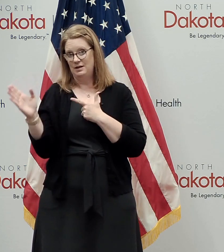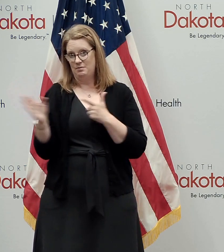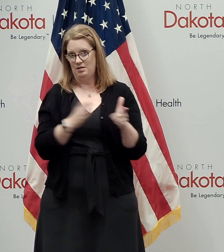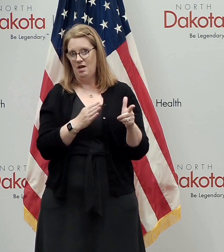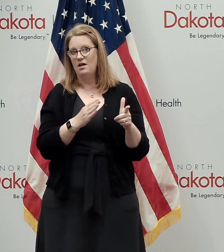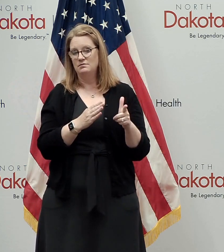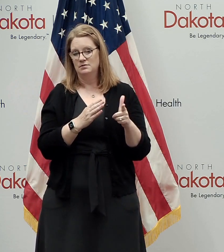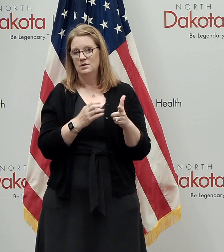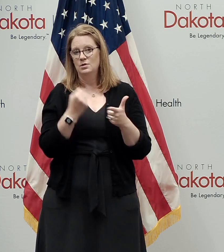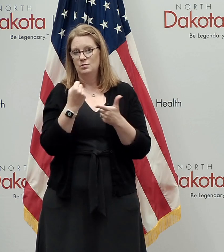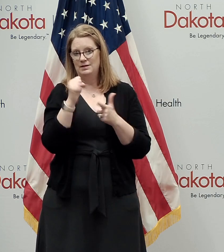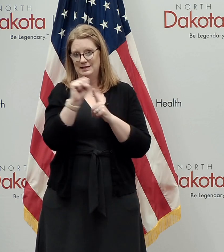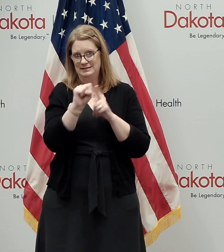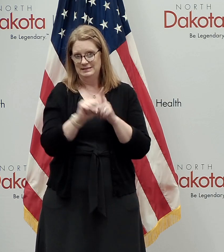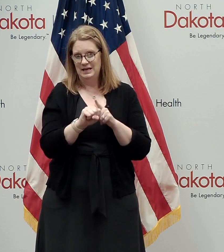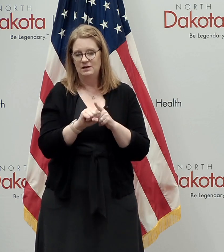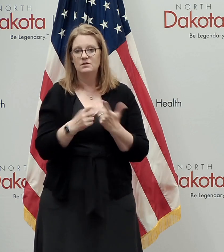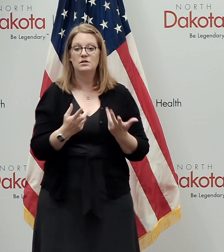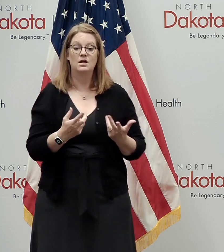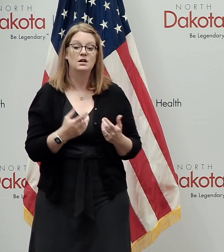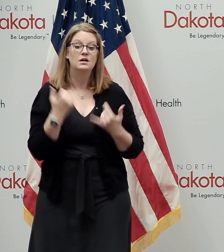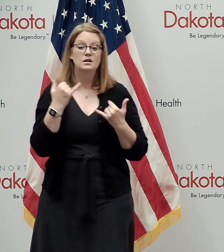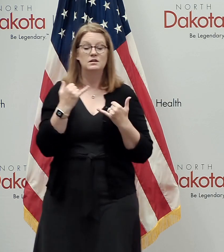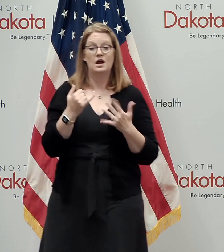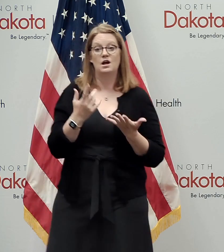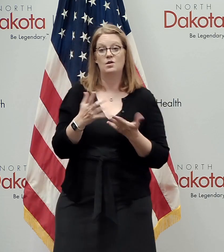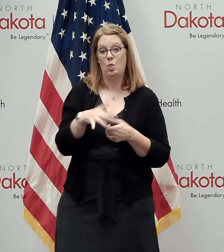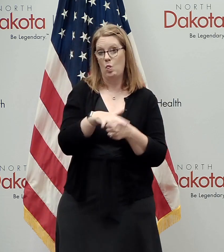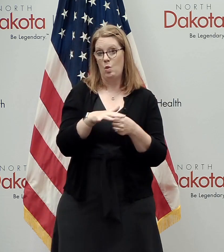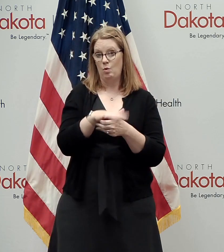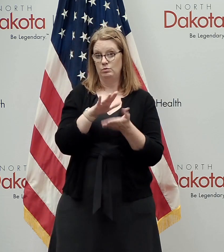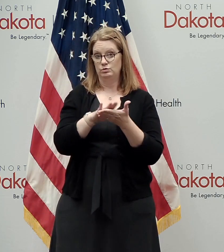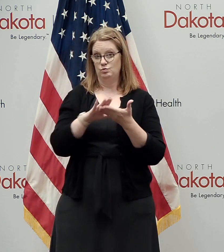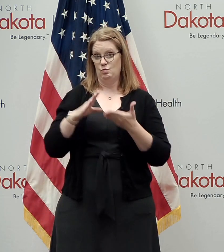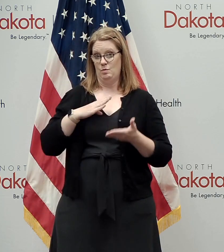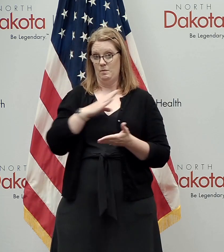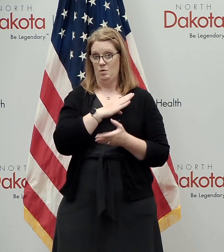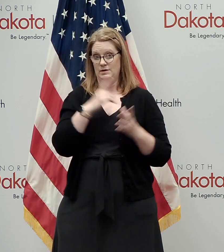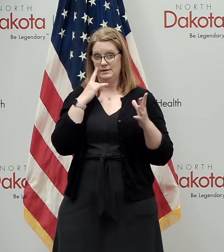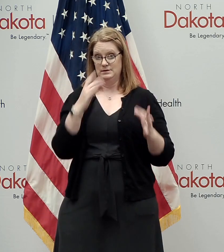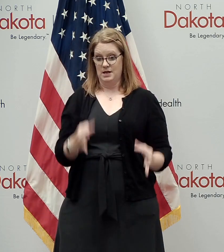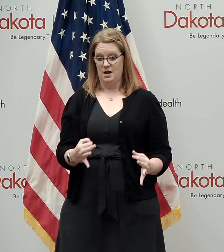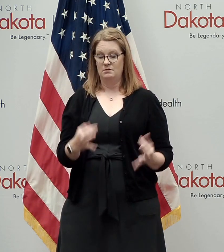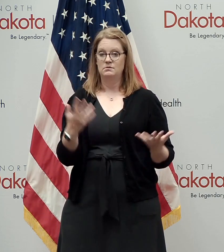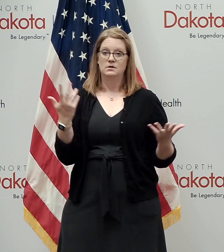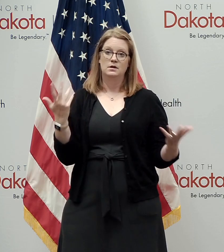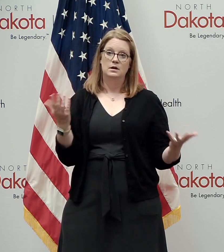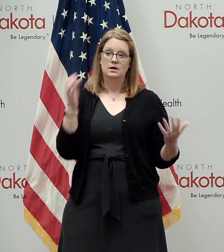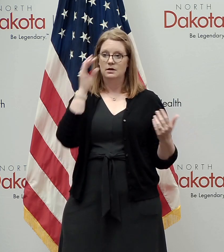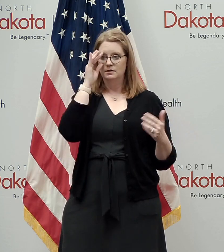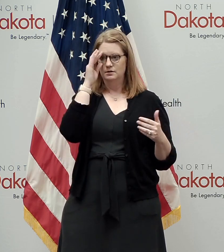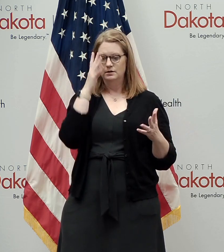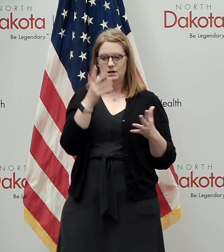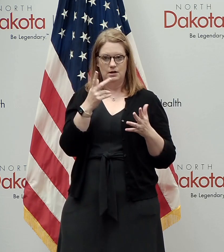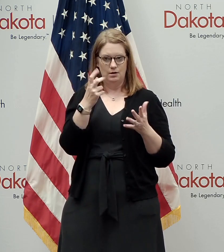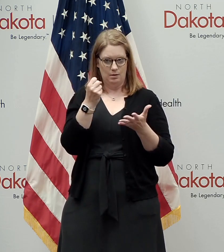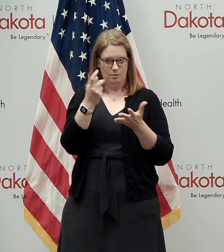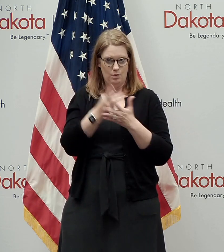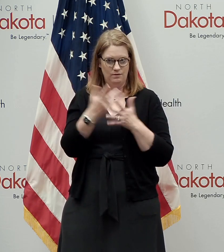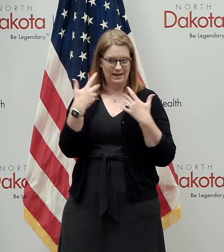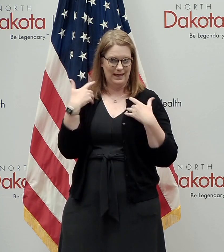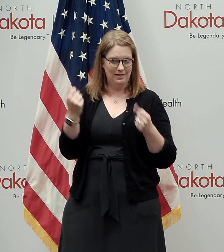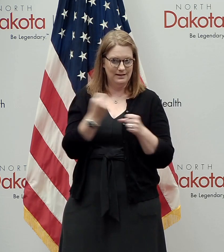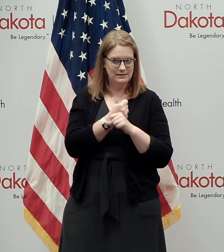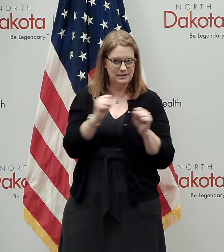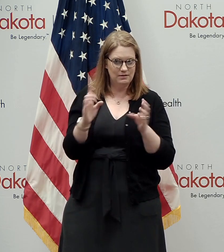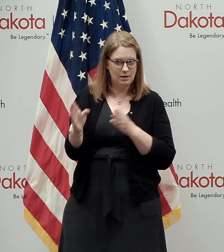state. But then when they get into the school year, local school board will be making those decisions. And if their approved health and safety plan feels that if